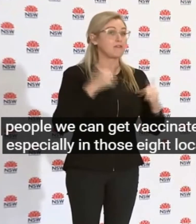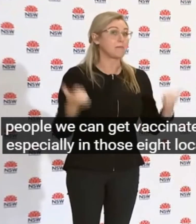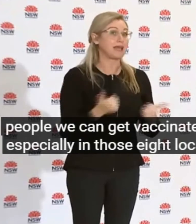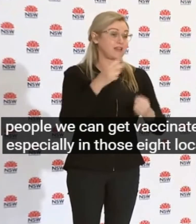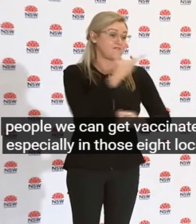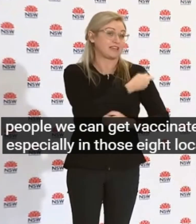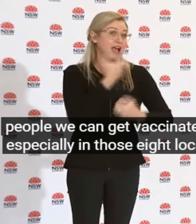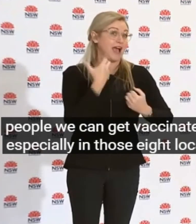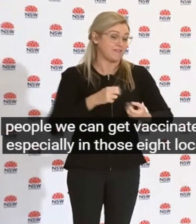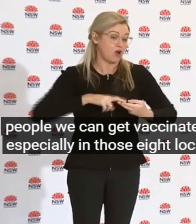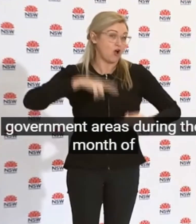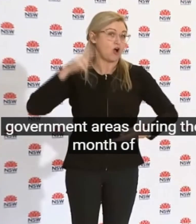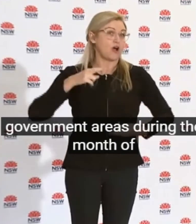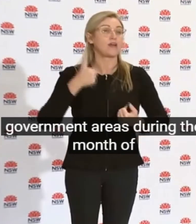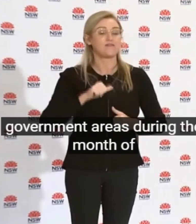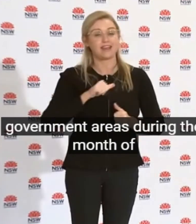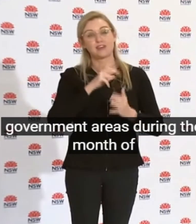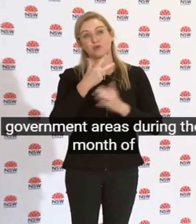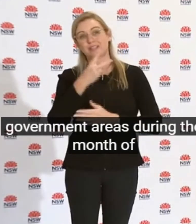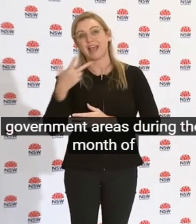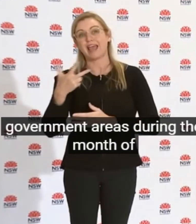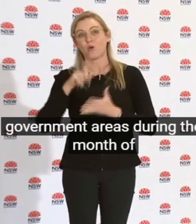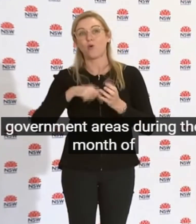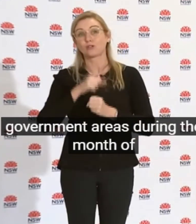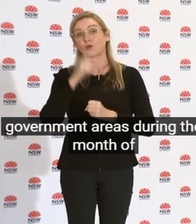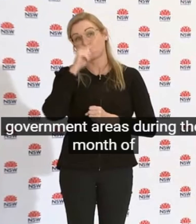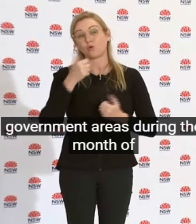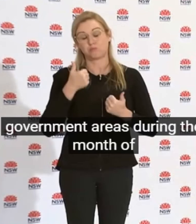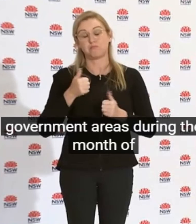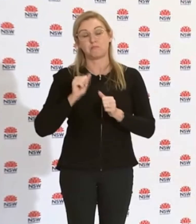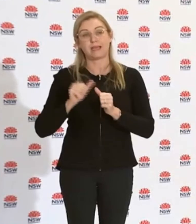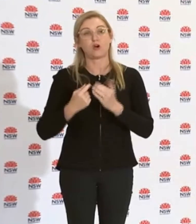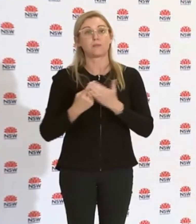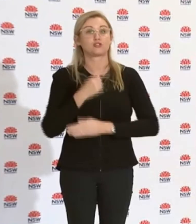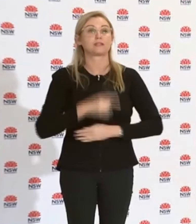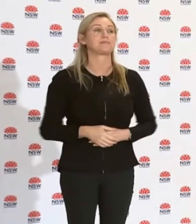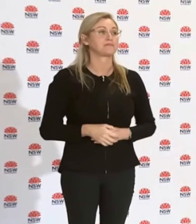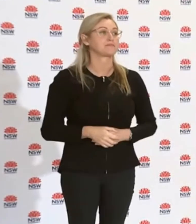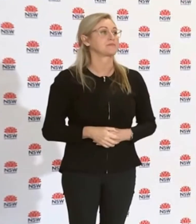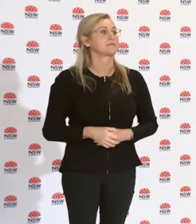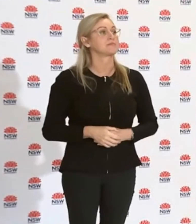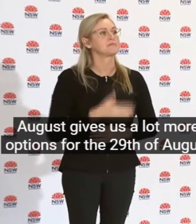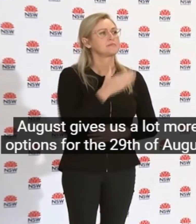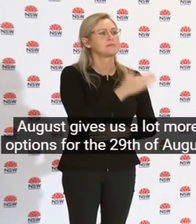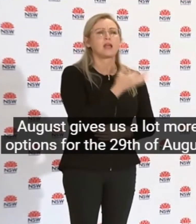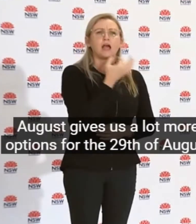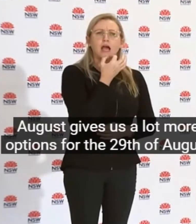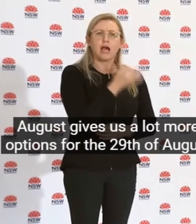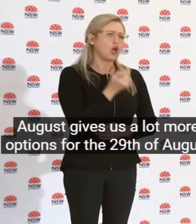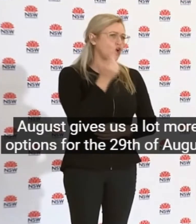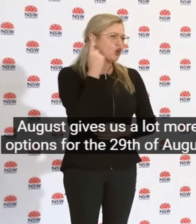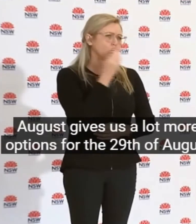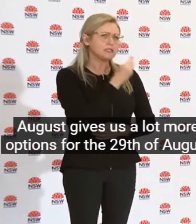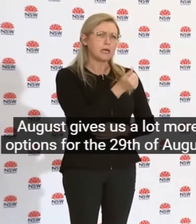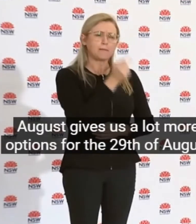a lot of disappointed and angry people on the Central Coast. They had bookings at the Belmont vaccination hub